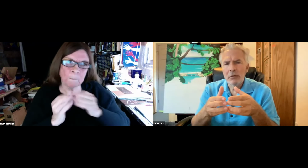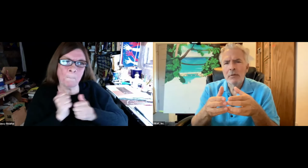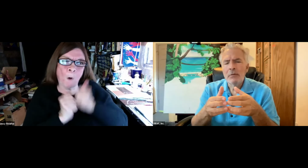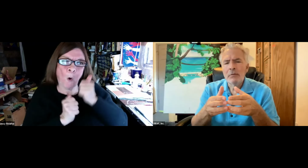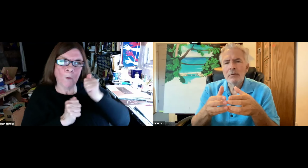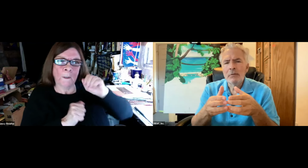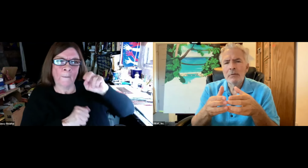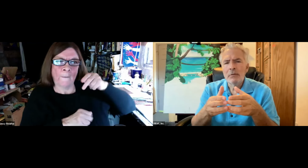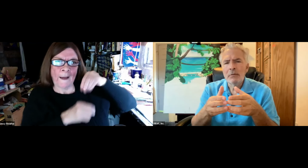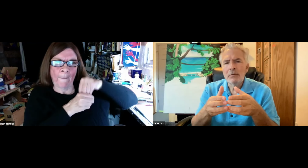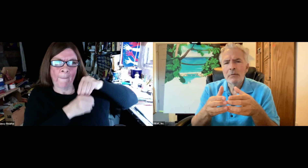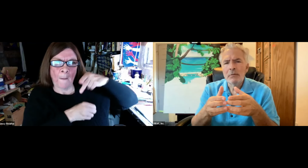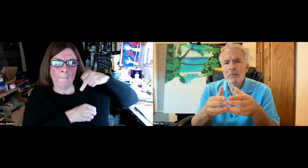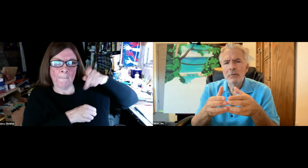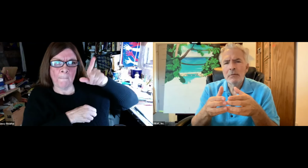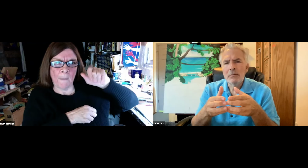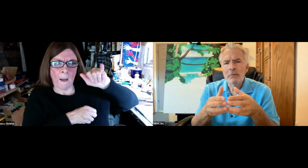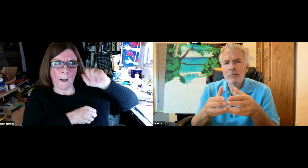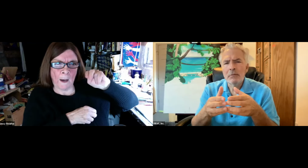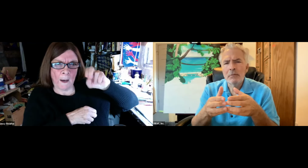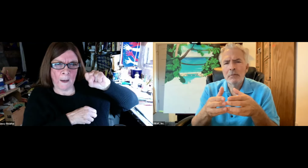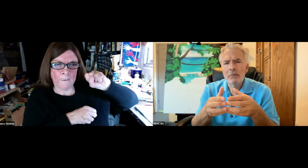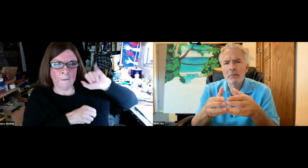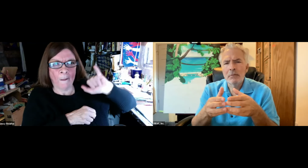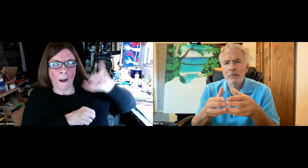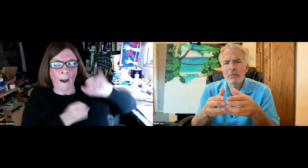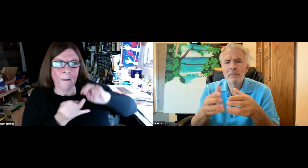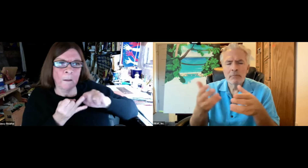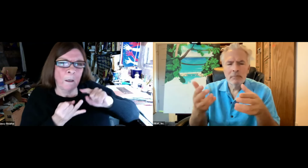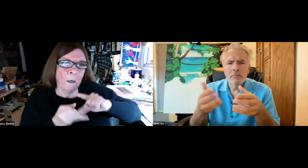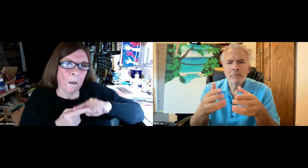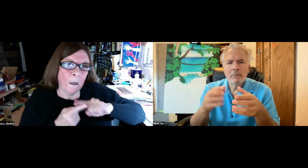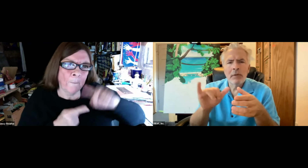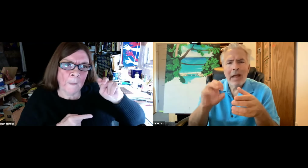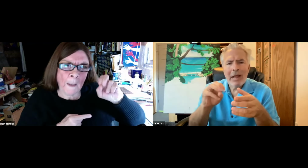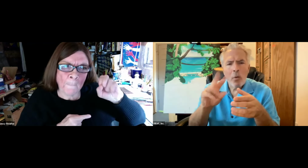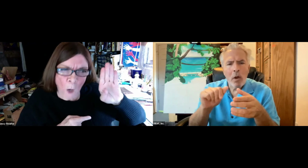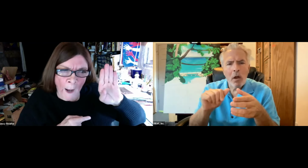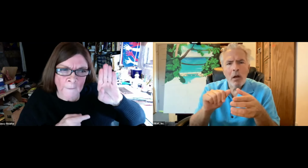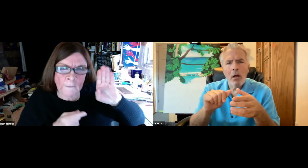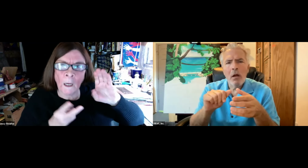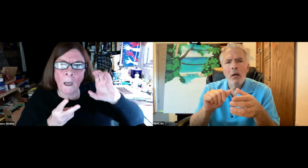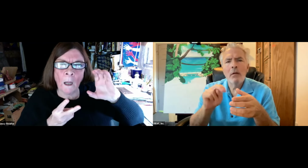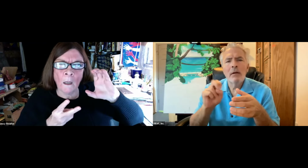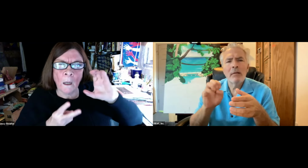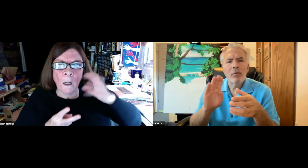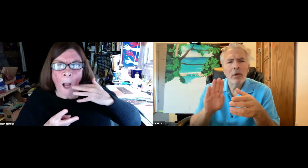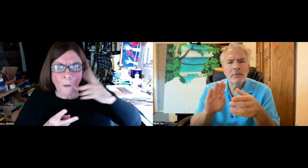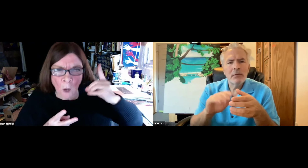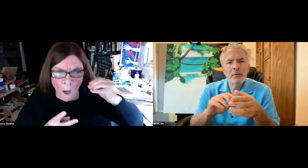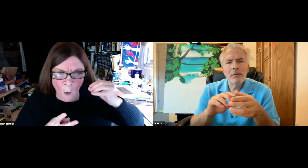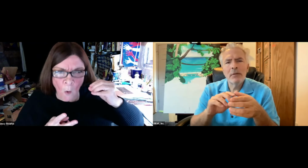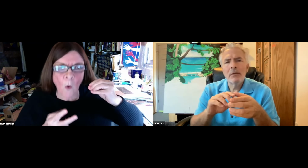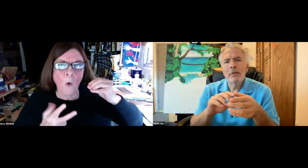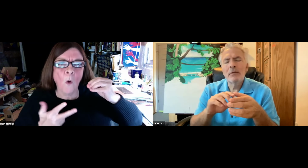a specific tribe, specific region, mostly, of course, in the Plains area or the Plains region, like